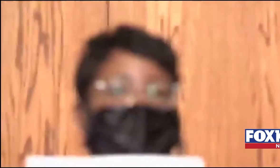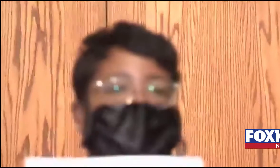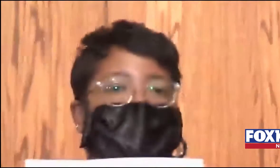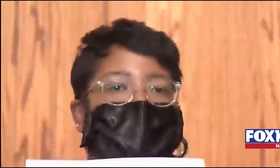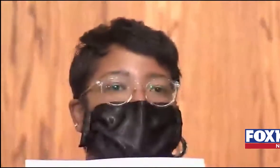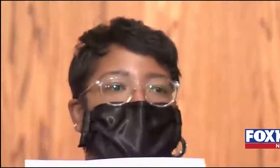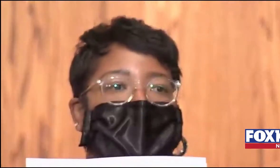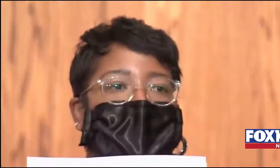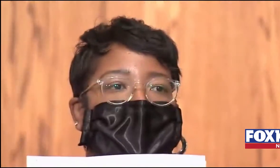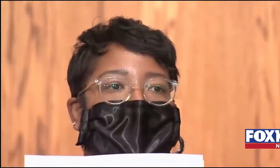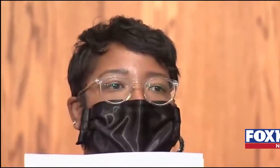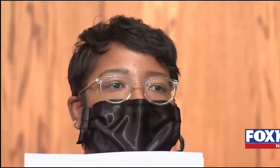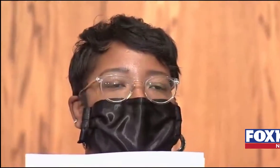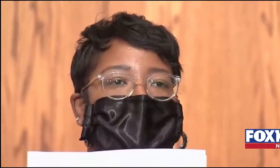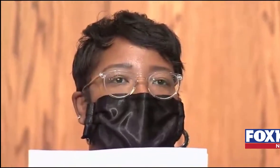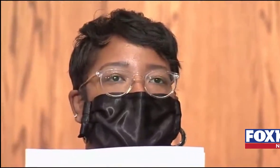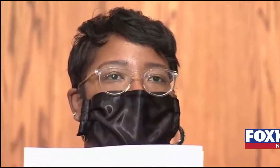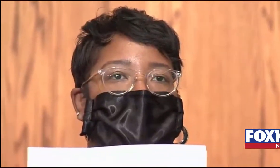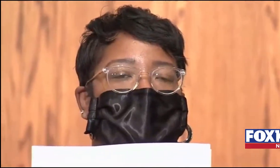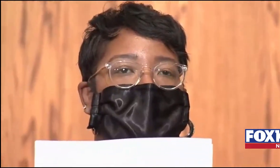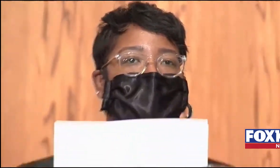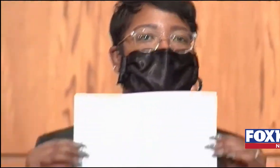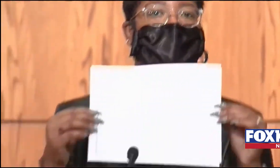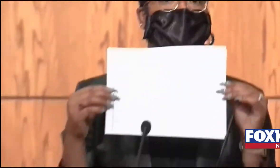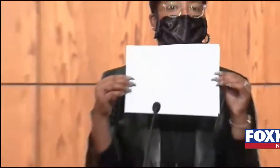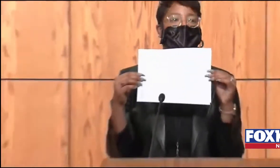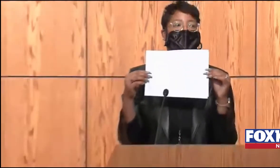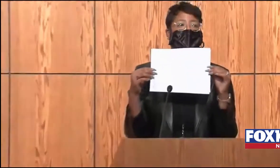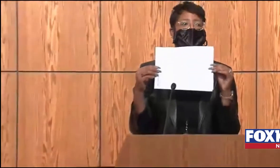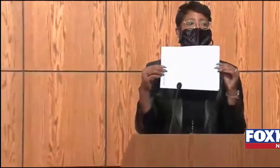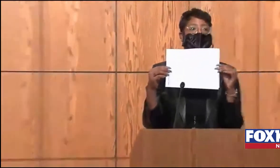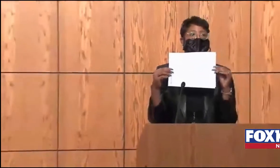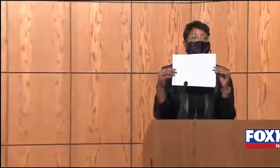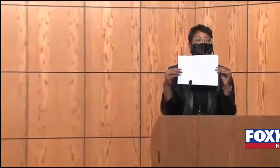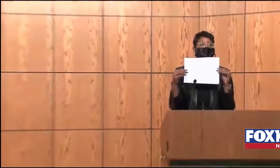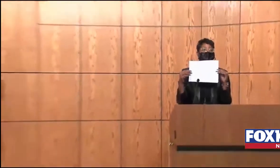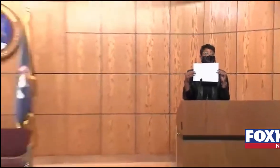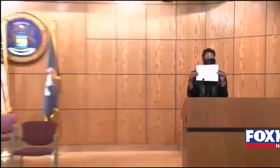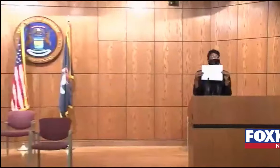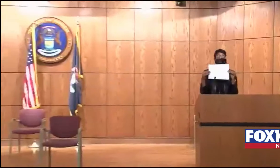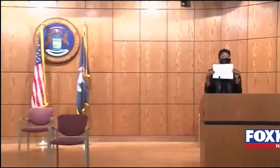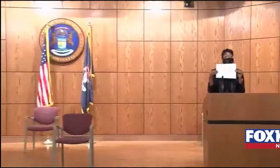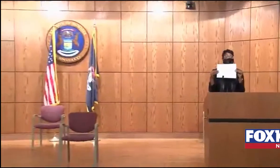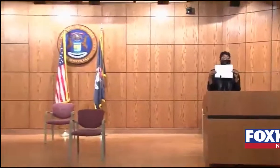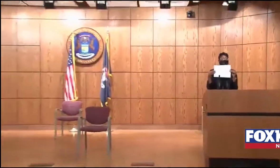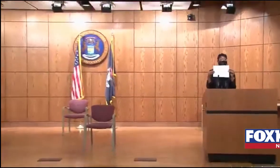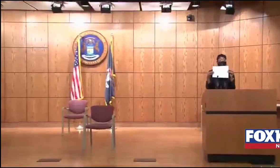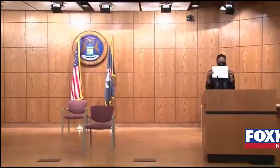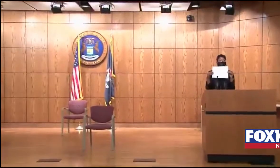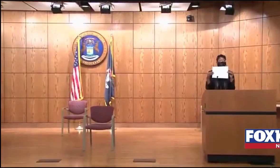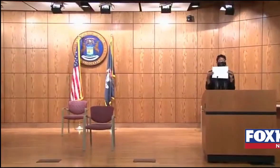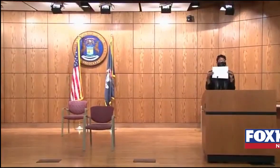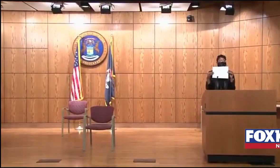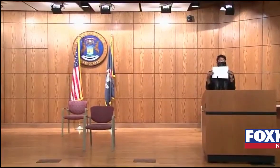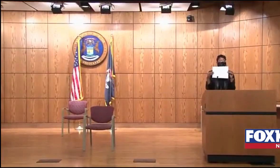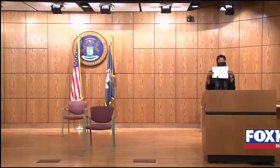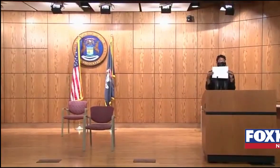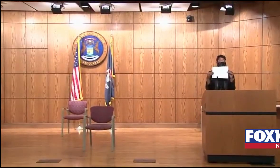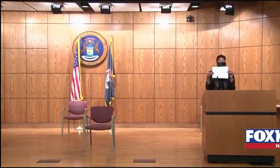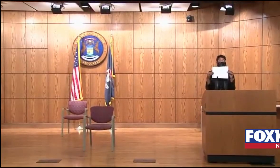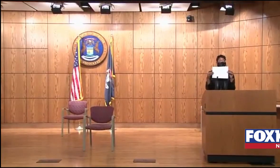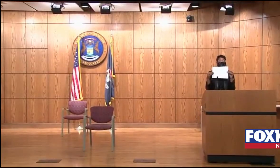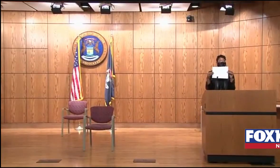check the hallway? Yeah. Because that would be a problem if we don't have an interpreter.